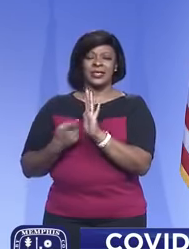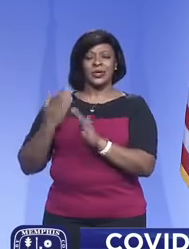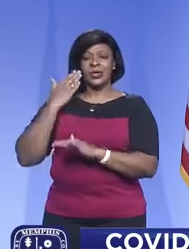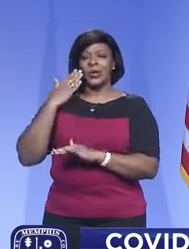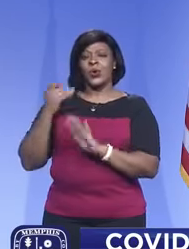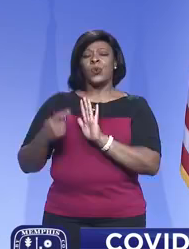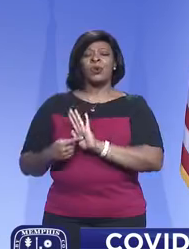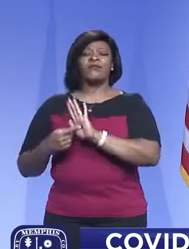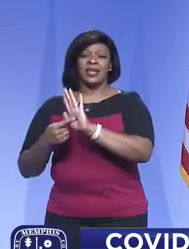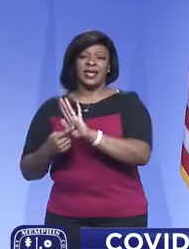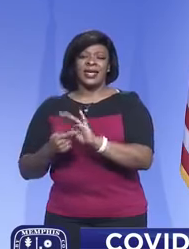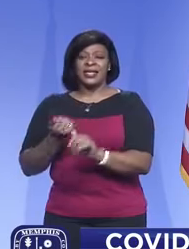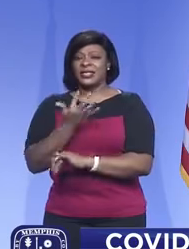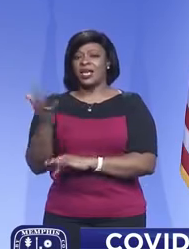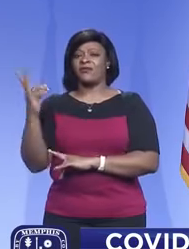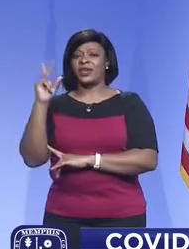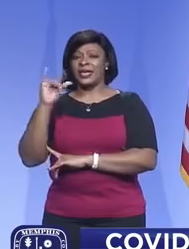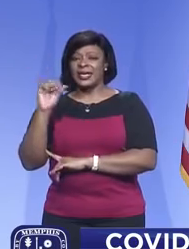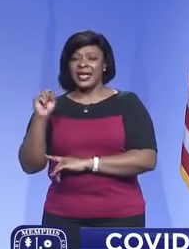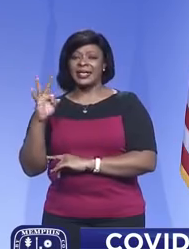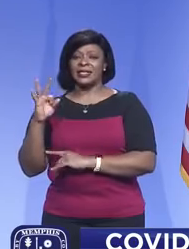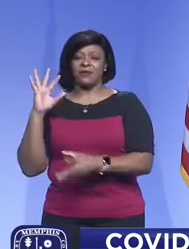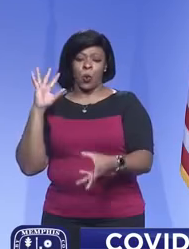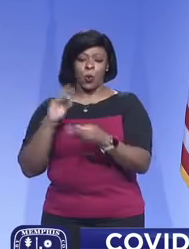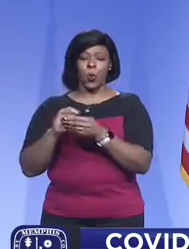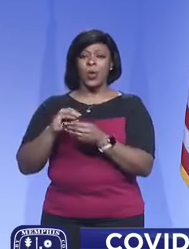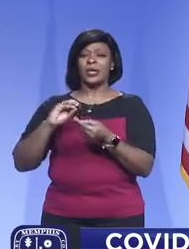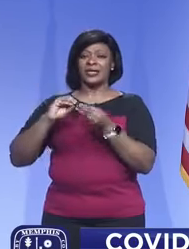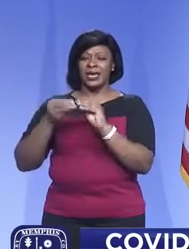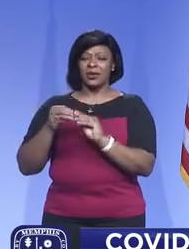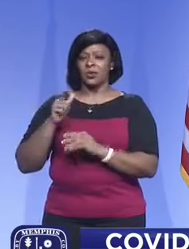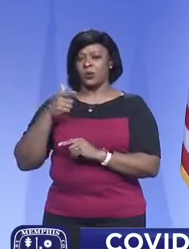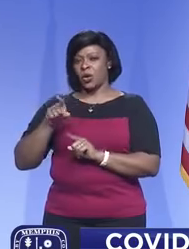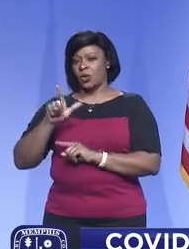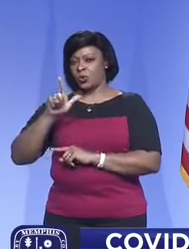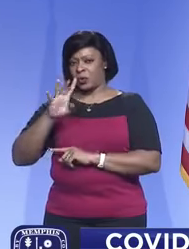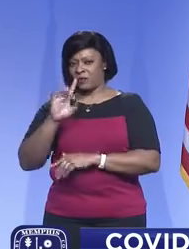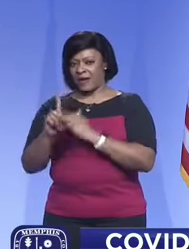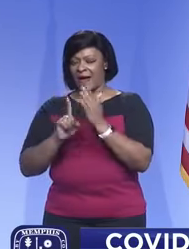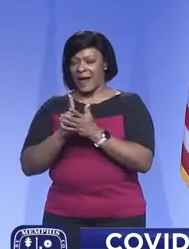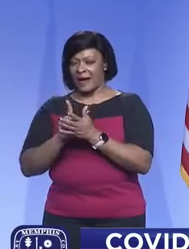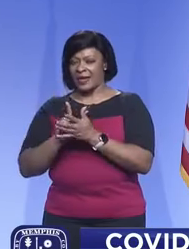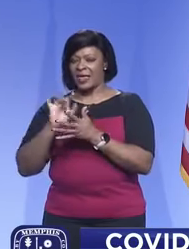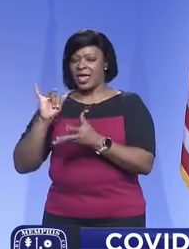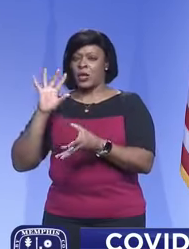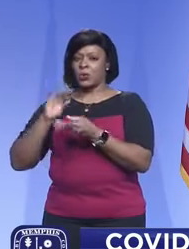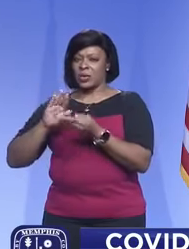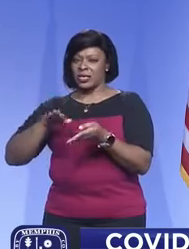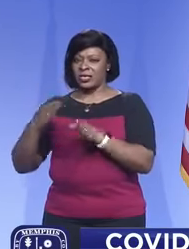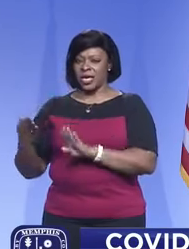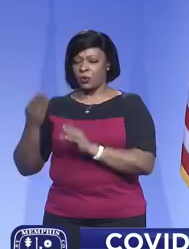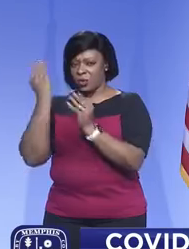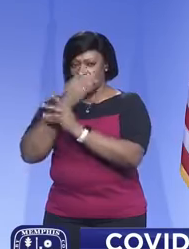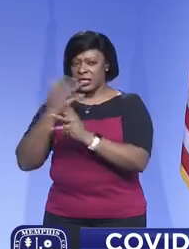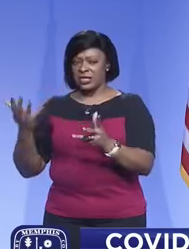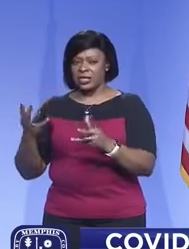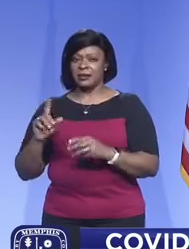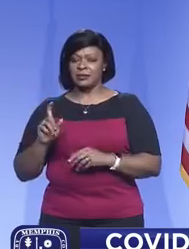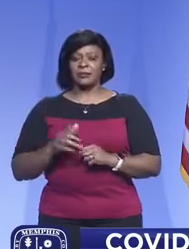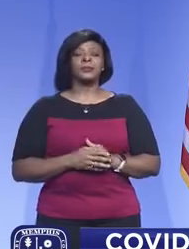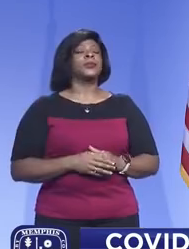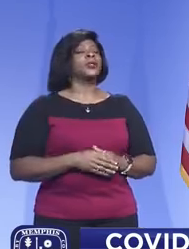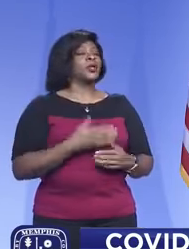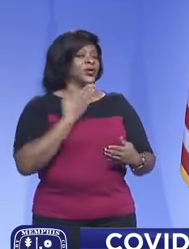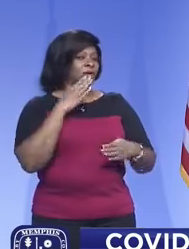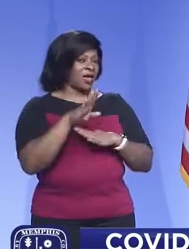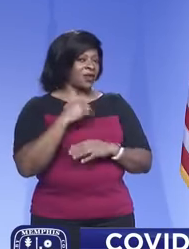it reflects several days of data when those 24-hour case totals and deaths are released. Good